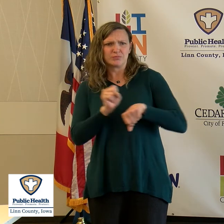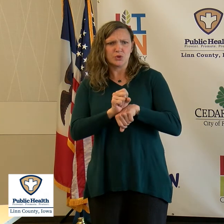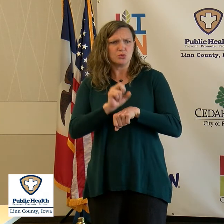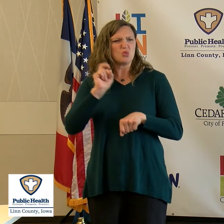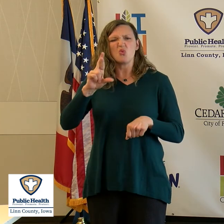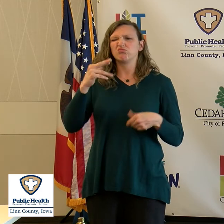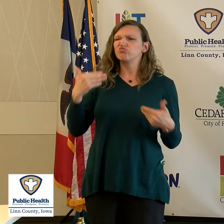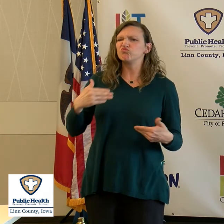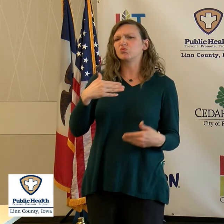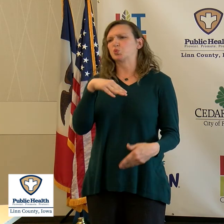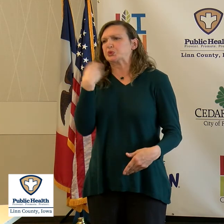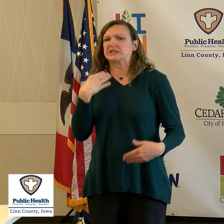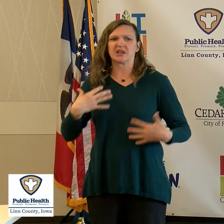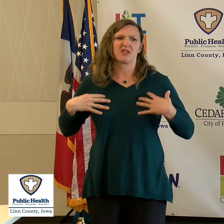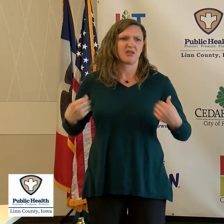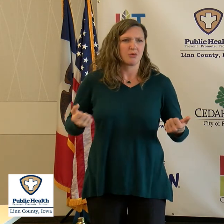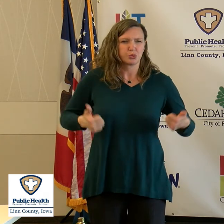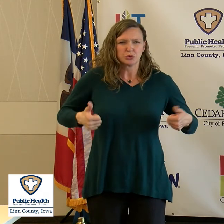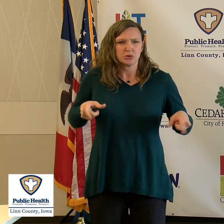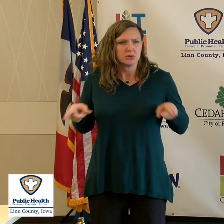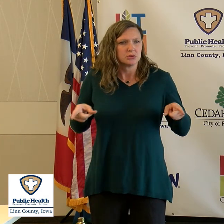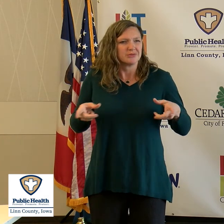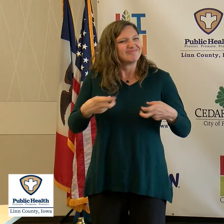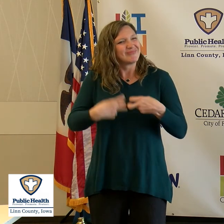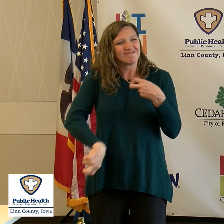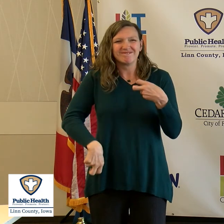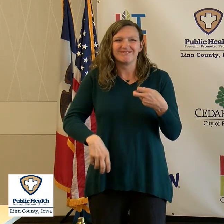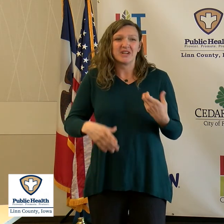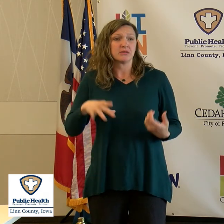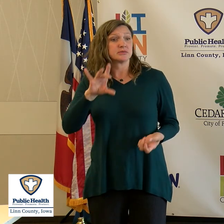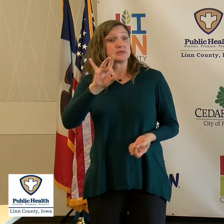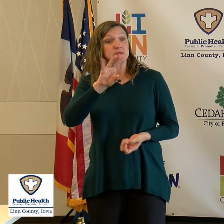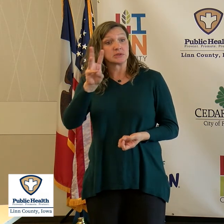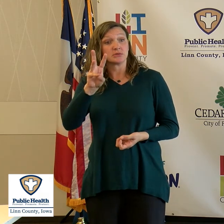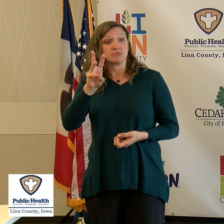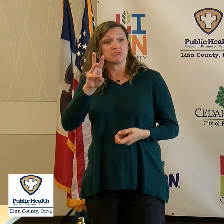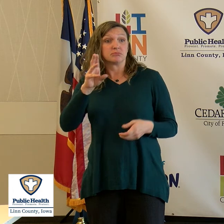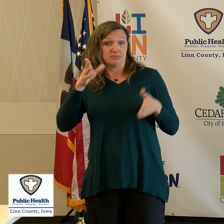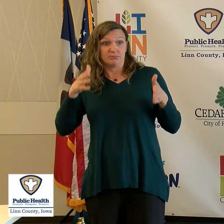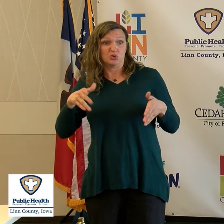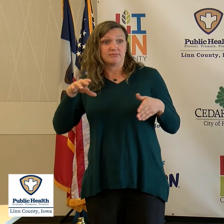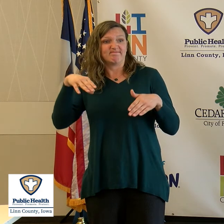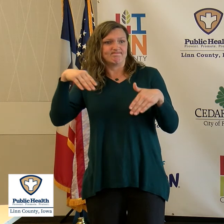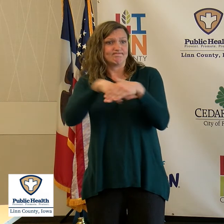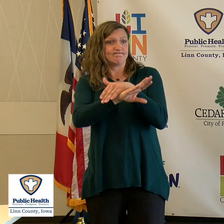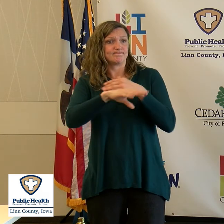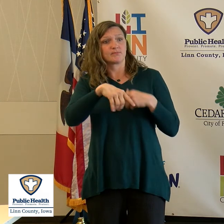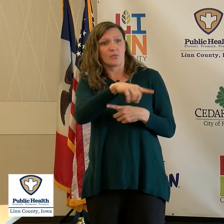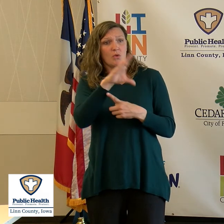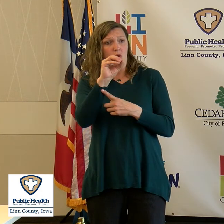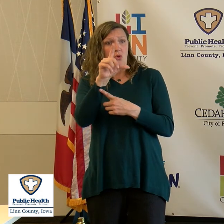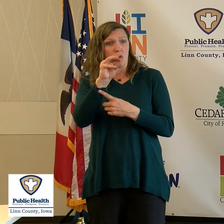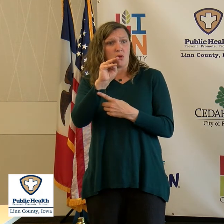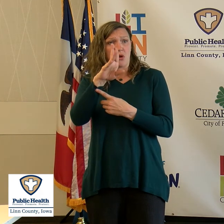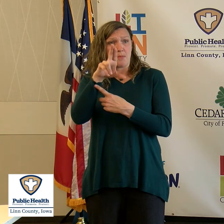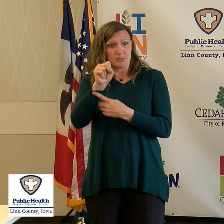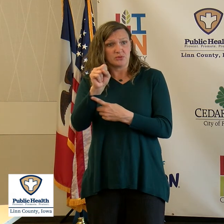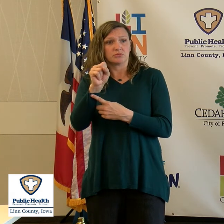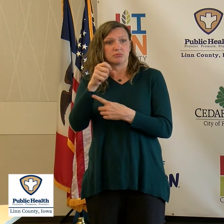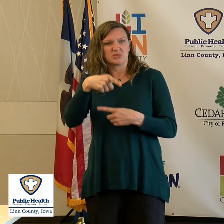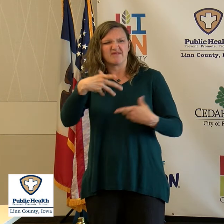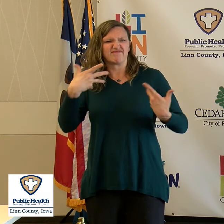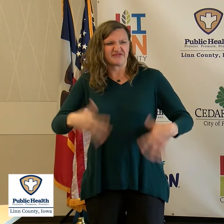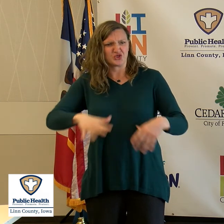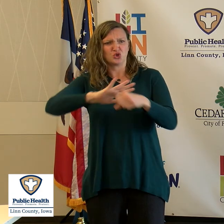plants and factories, like the 86 workers in Columbus Junction who tested positive, is a crisis. Workers dying